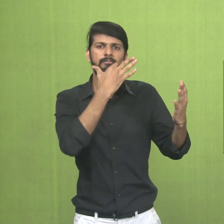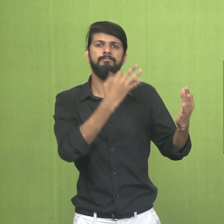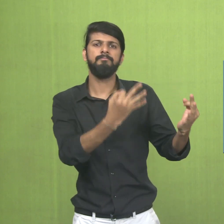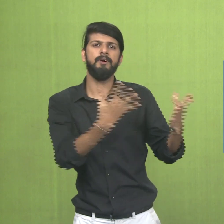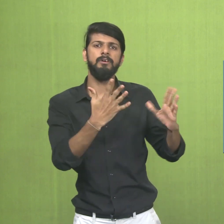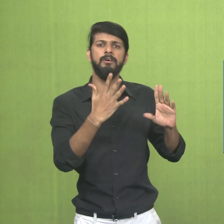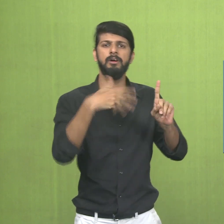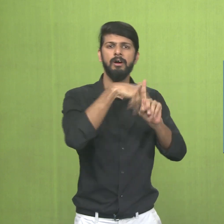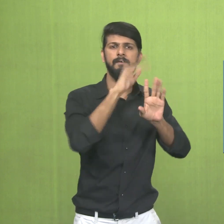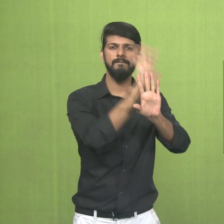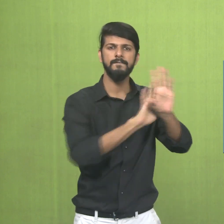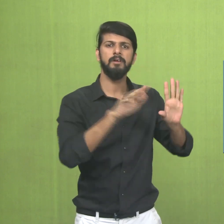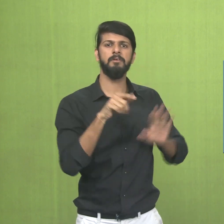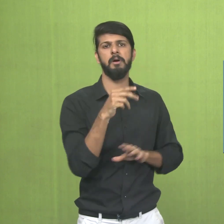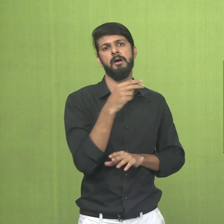again, which gave a very